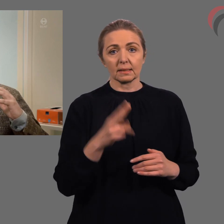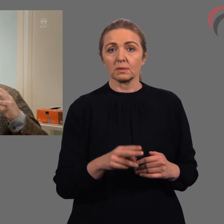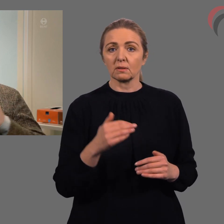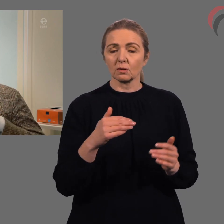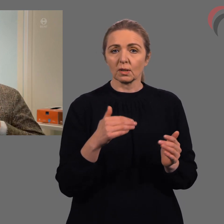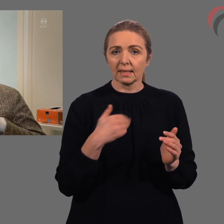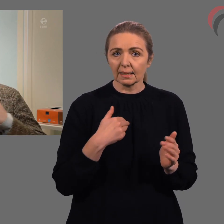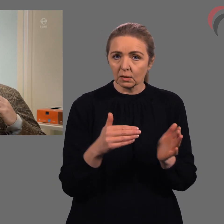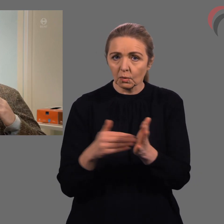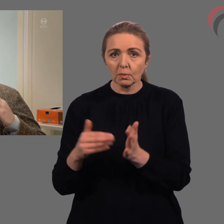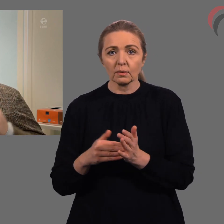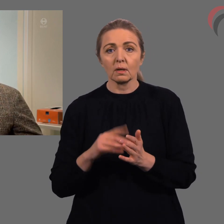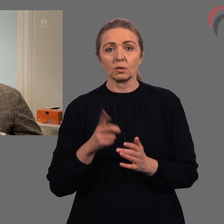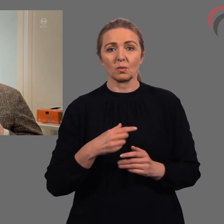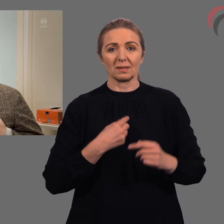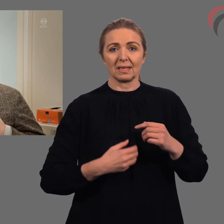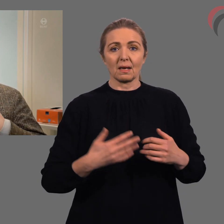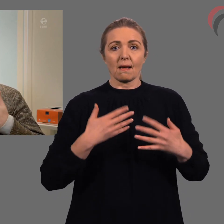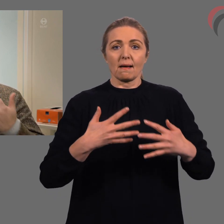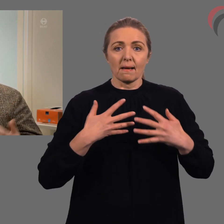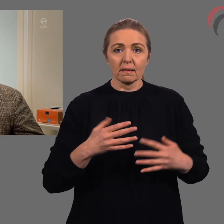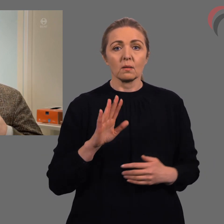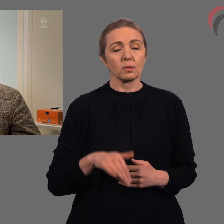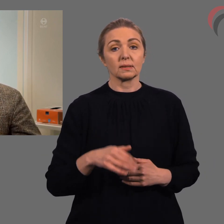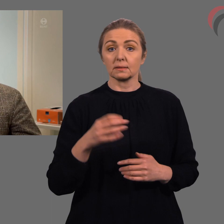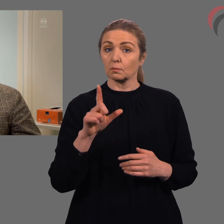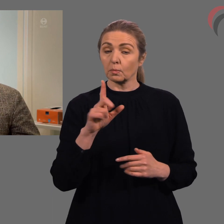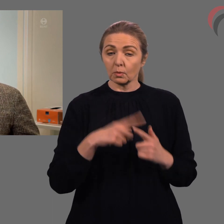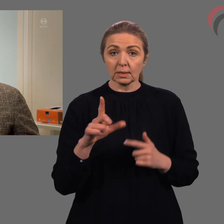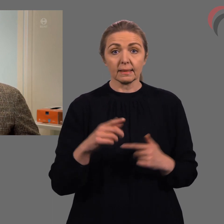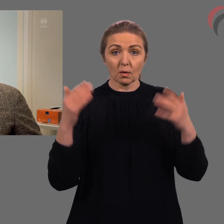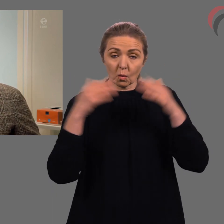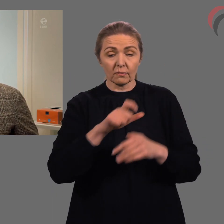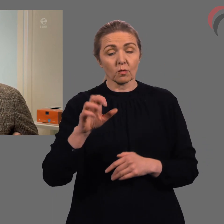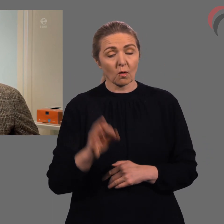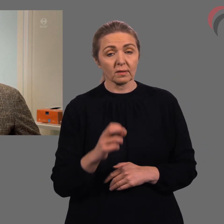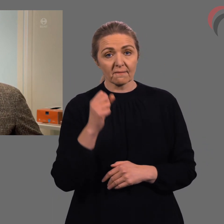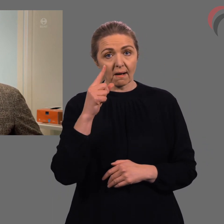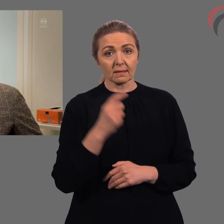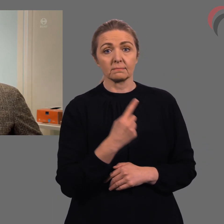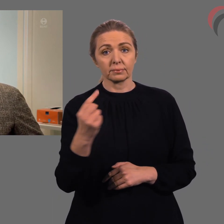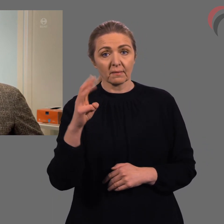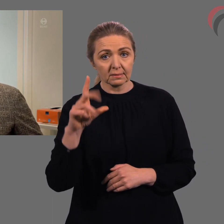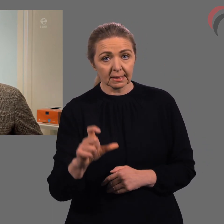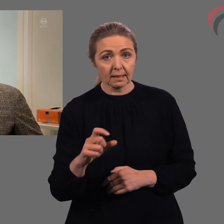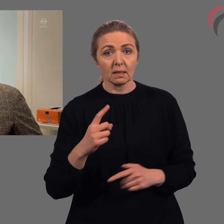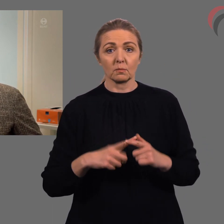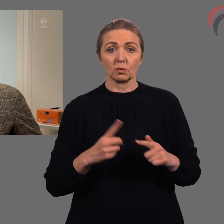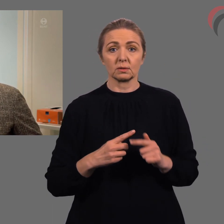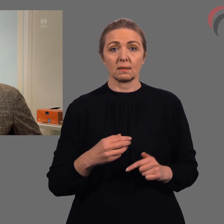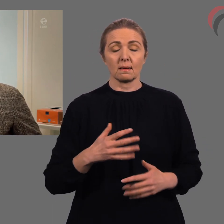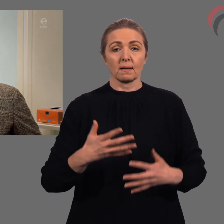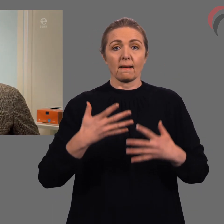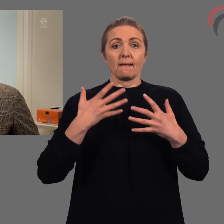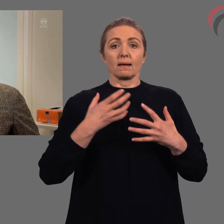gouty tiff with repetitive stretch and causing frequent urination overnight, as well as then worsening buckfly as stomach contents is